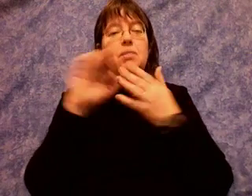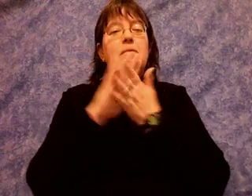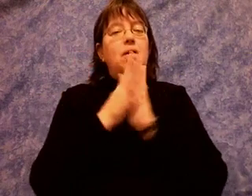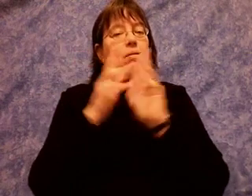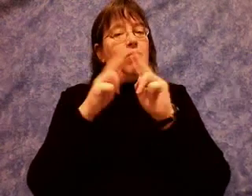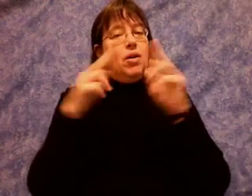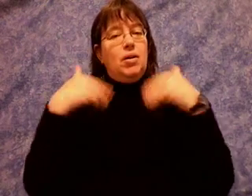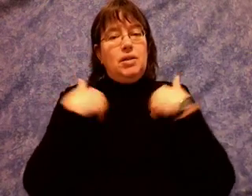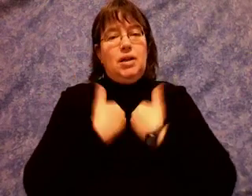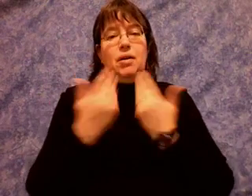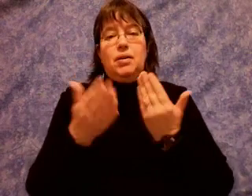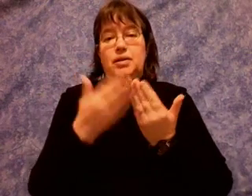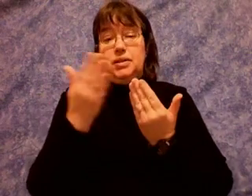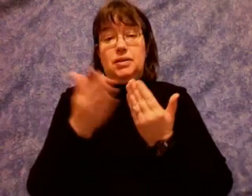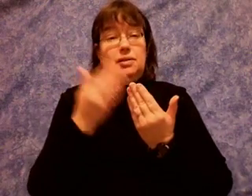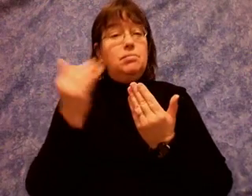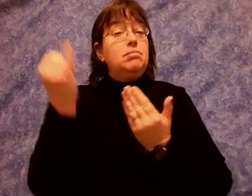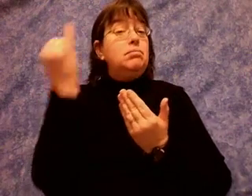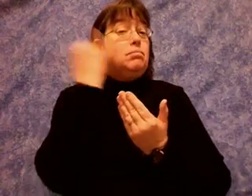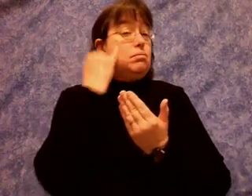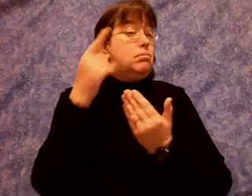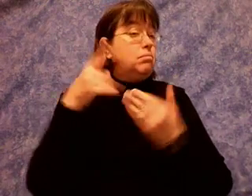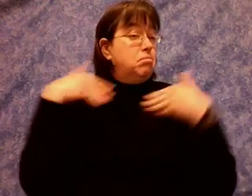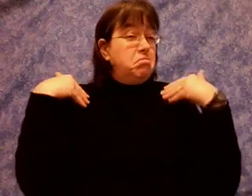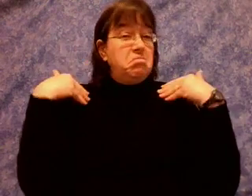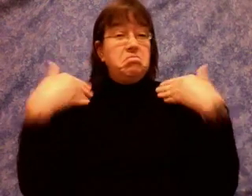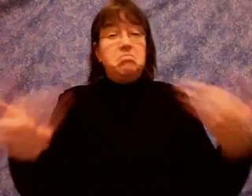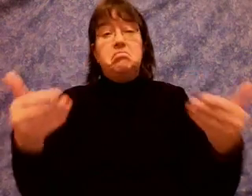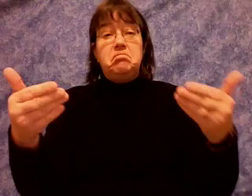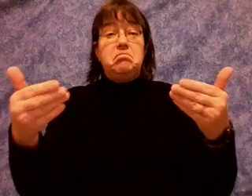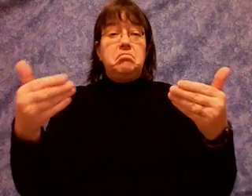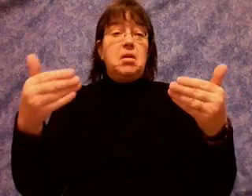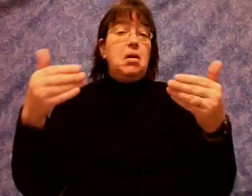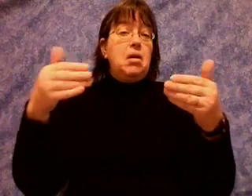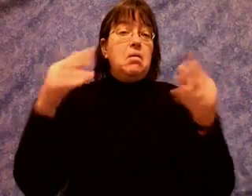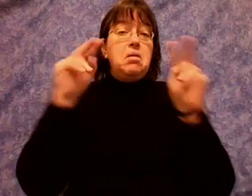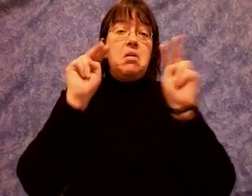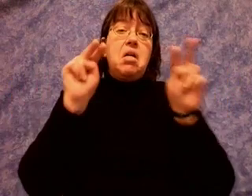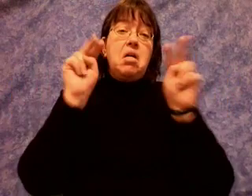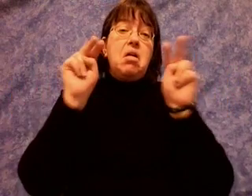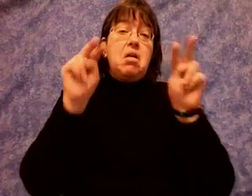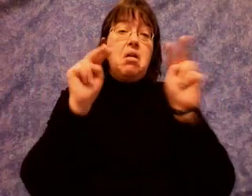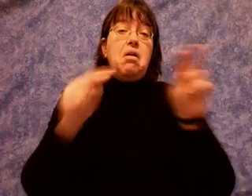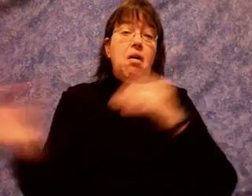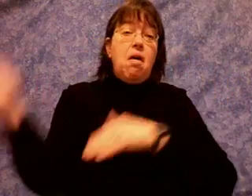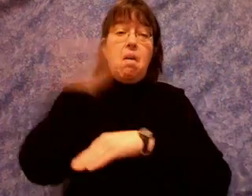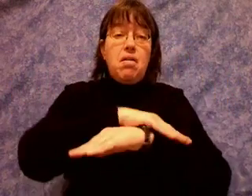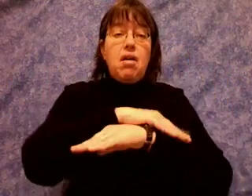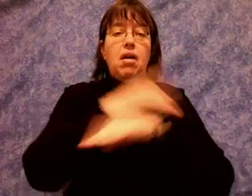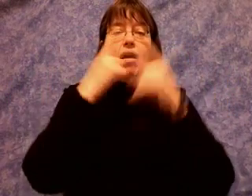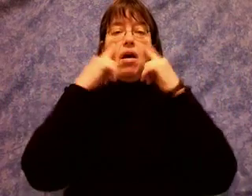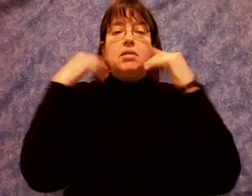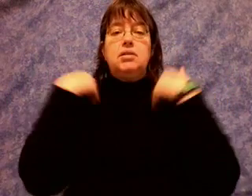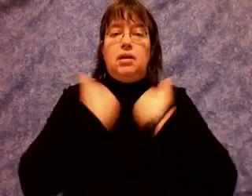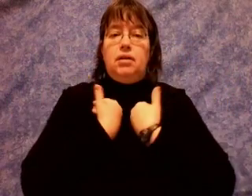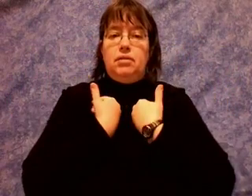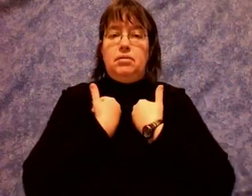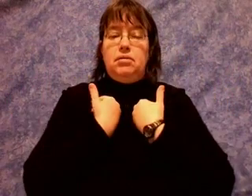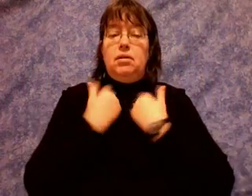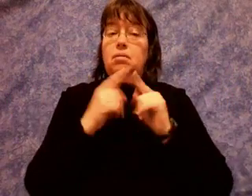muscles, which means your eyes can become tired fairly easily. So if you go watching something all day, your